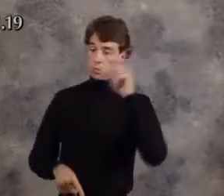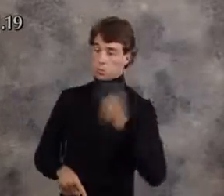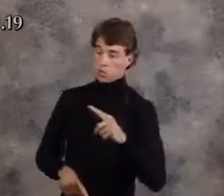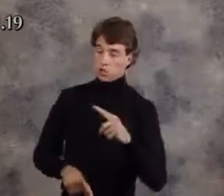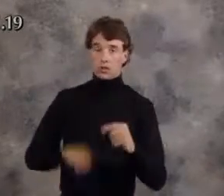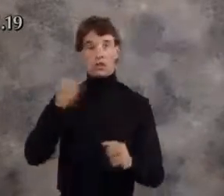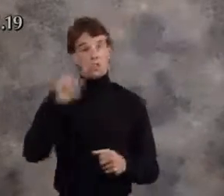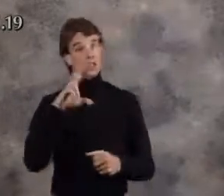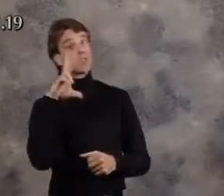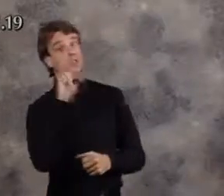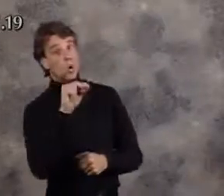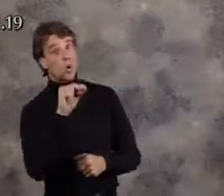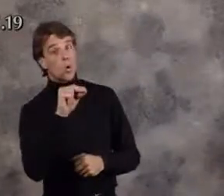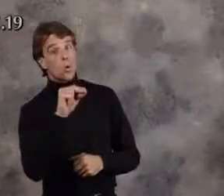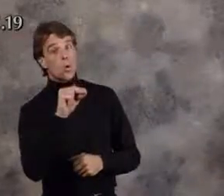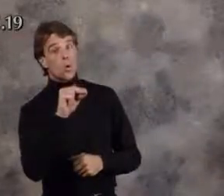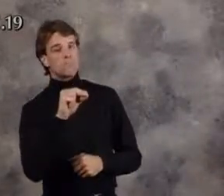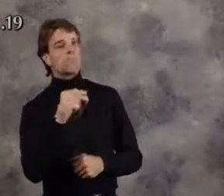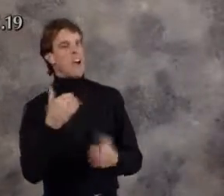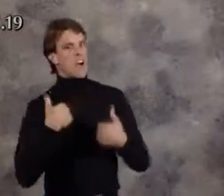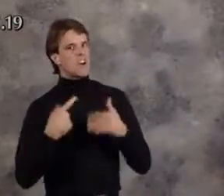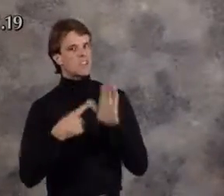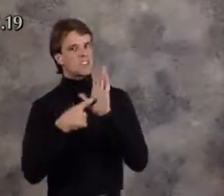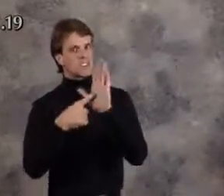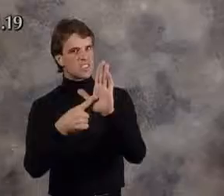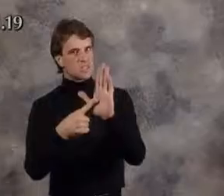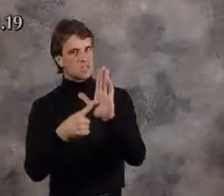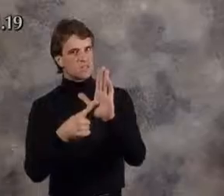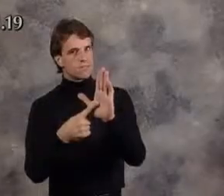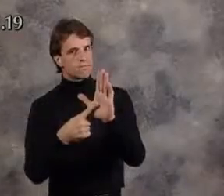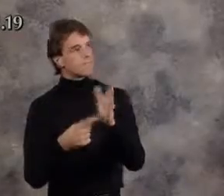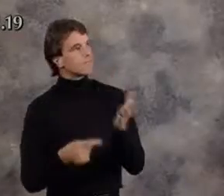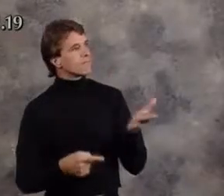Now, here is a good example of a yes or no question.